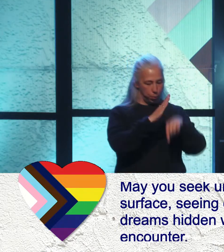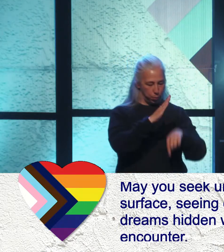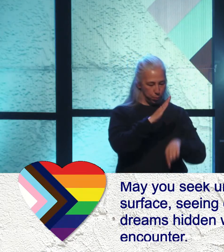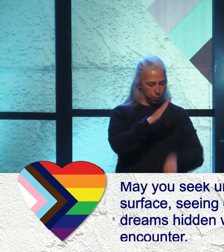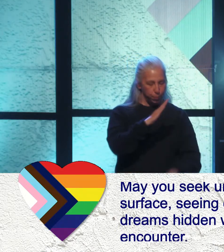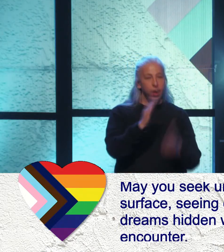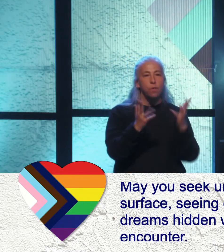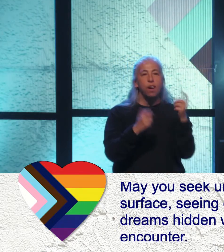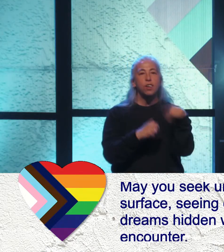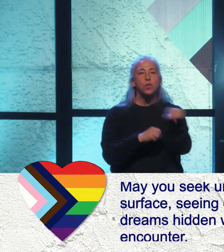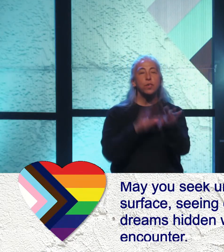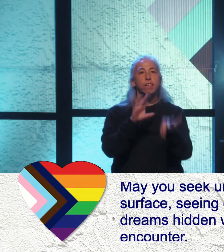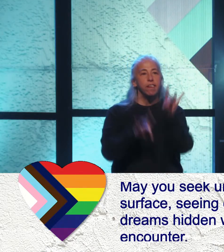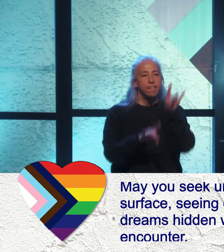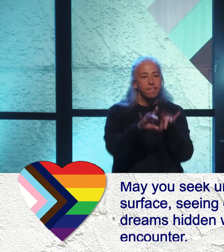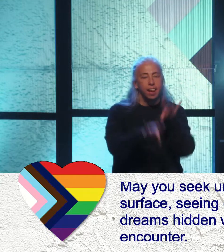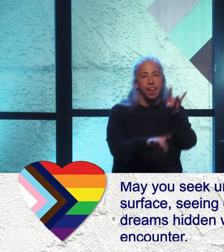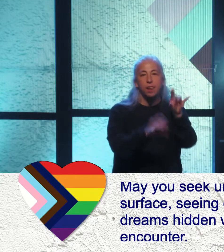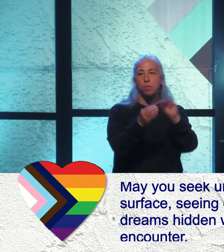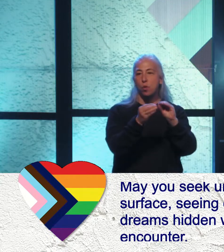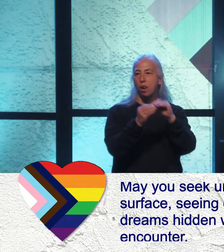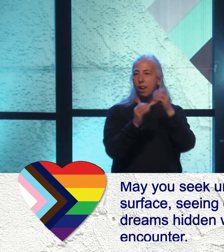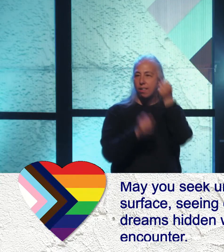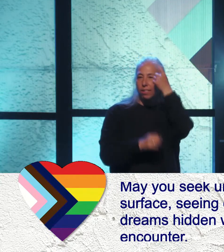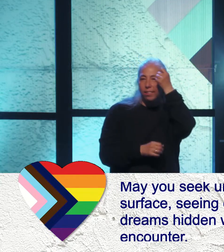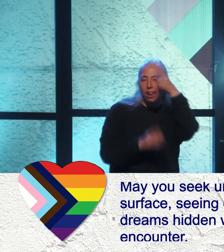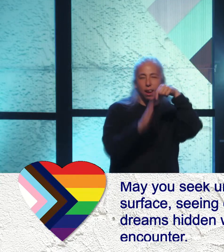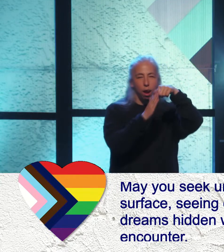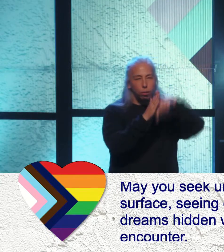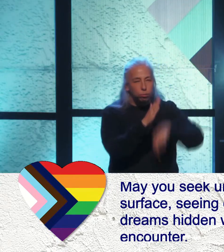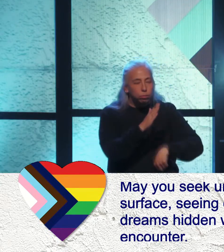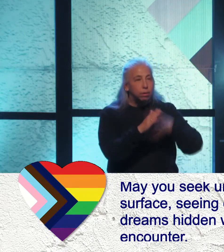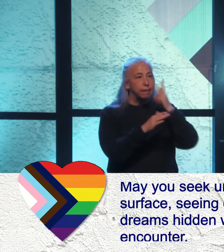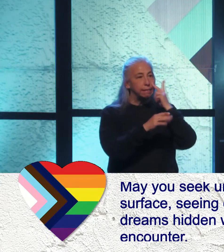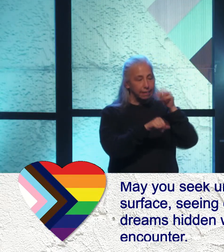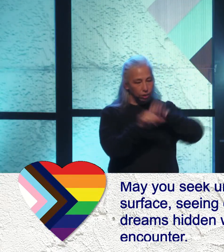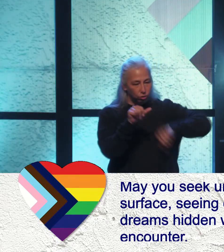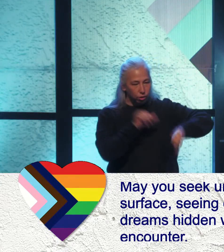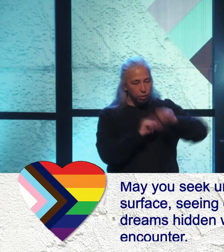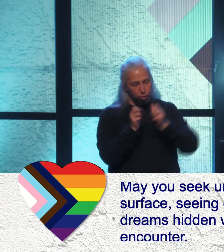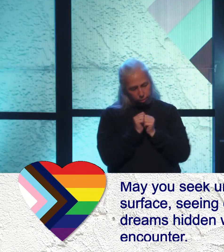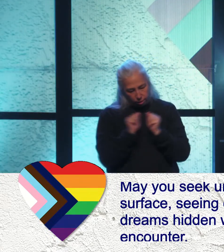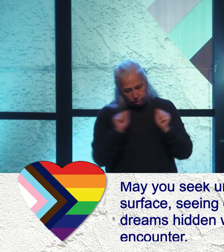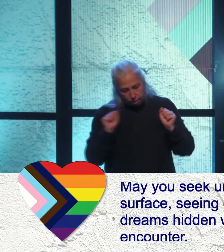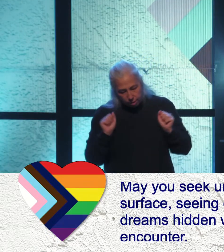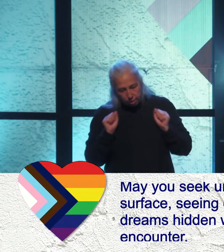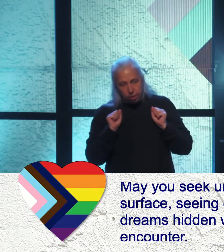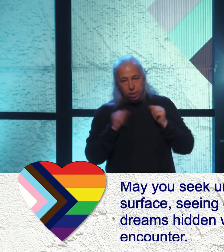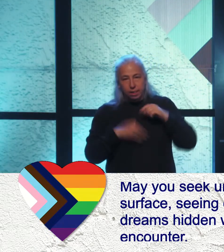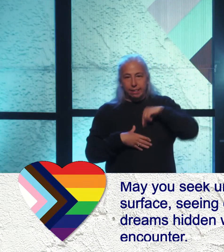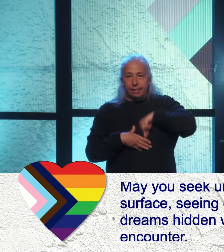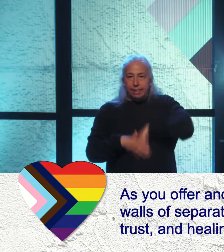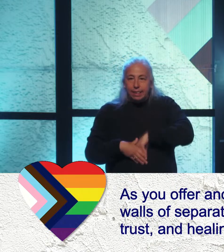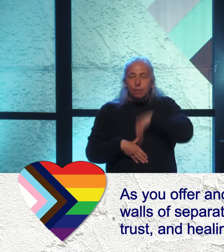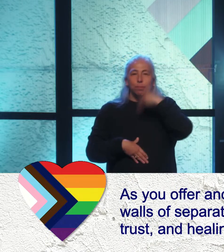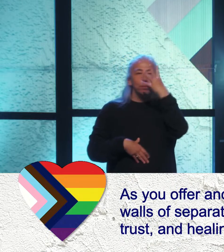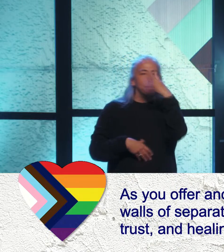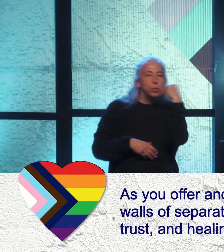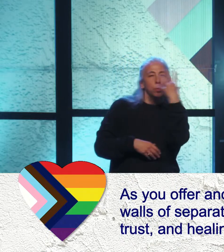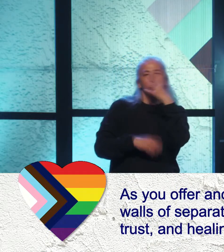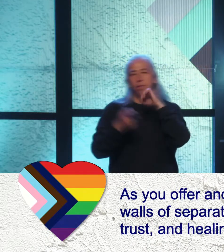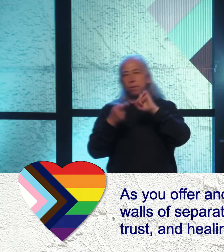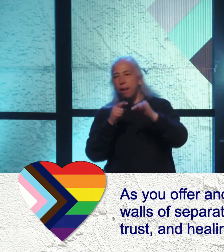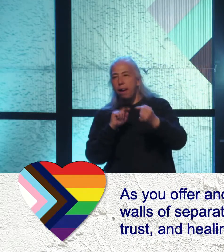the surface, seeing clearly the beauty, pain, and dreams hidden within each other and within yourself. And as you offer